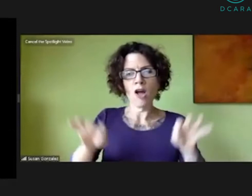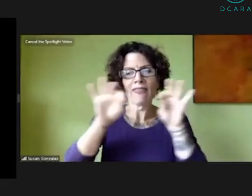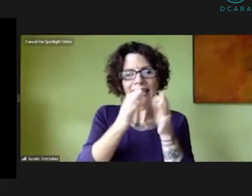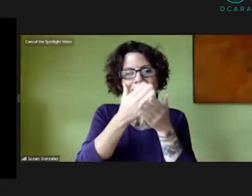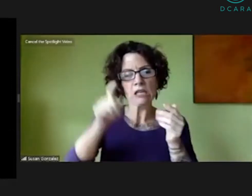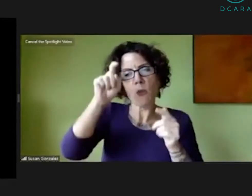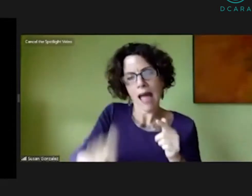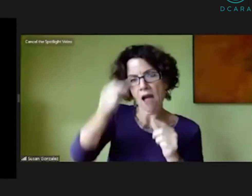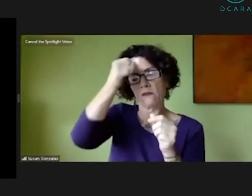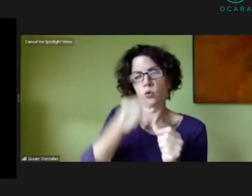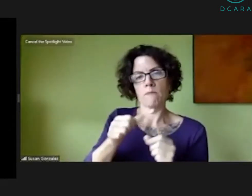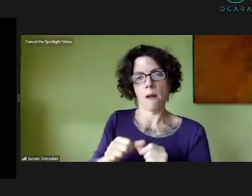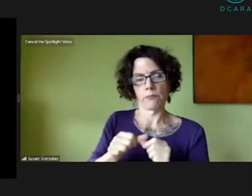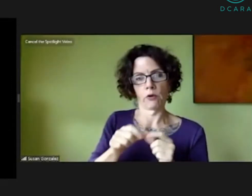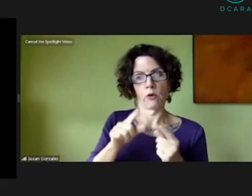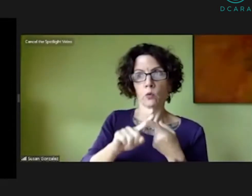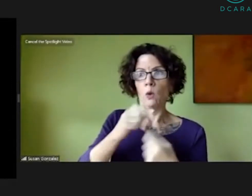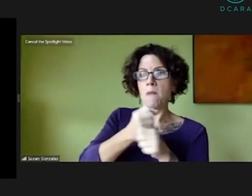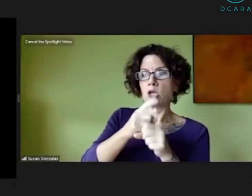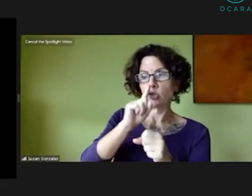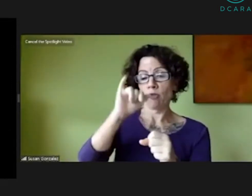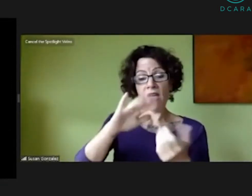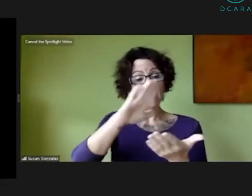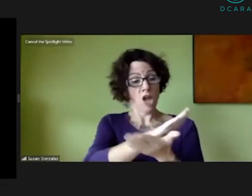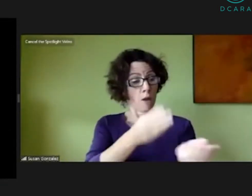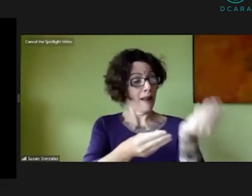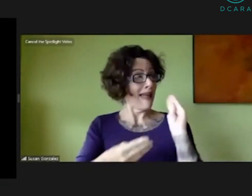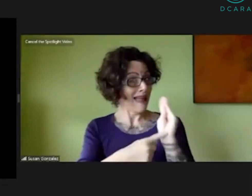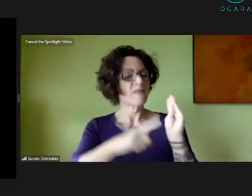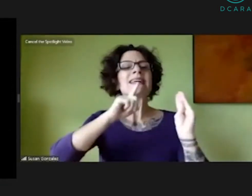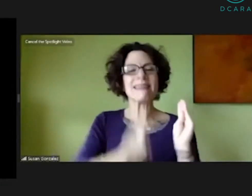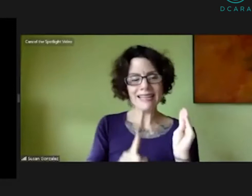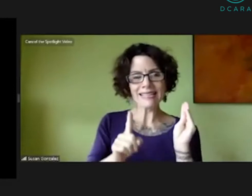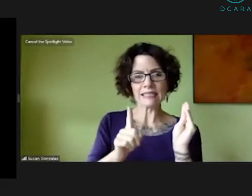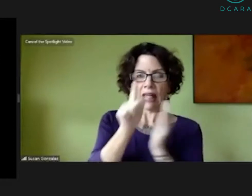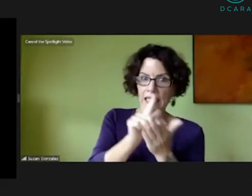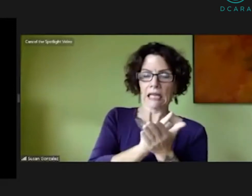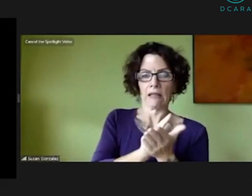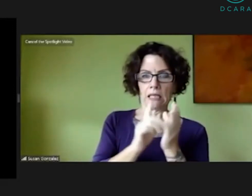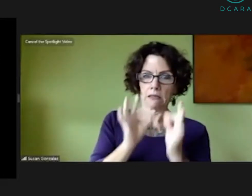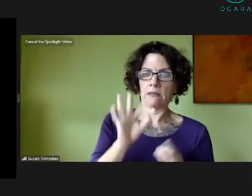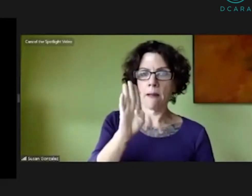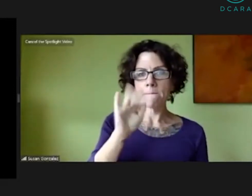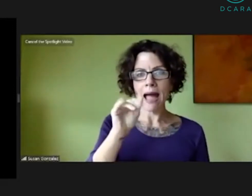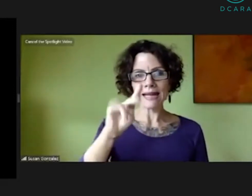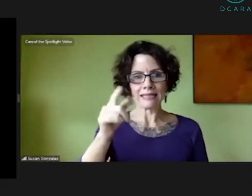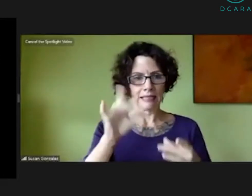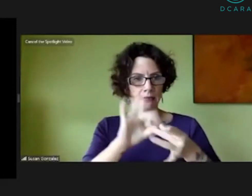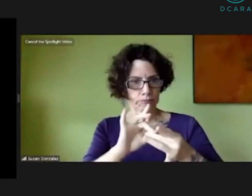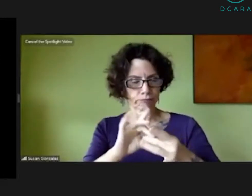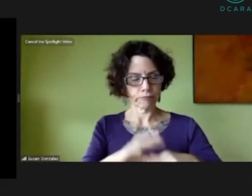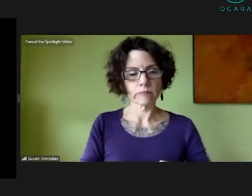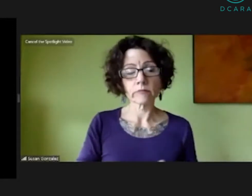These are essential things that you have to remember. And when you have the document, it is legal and binding.